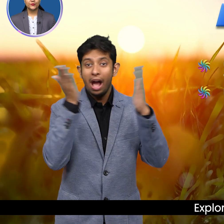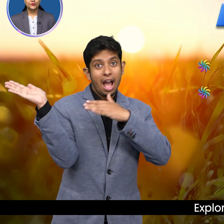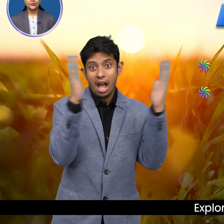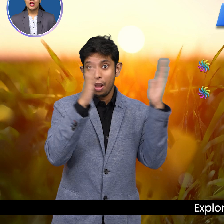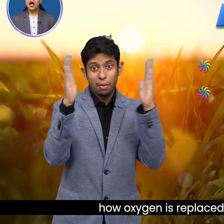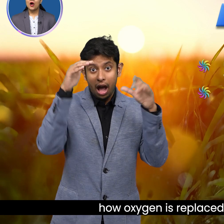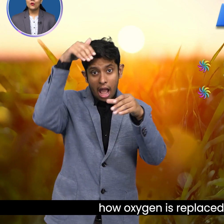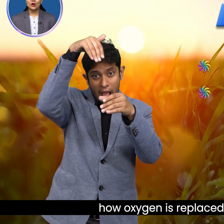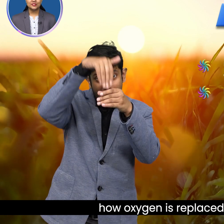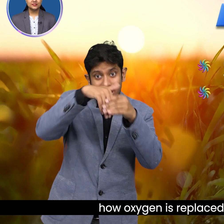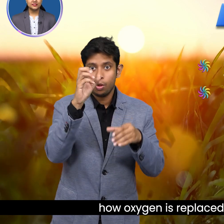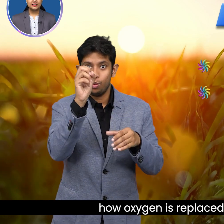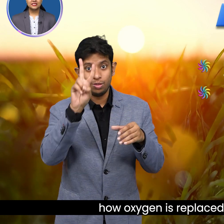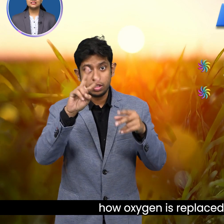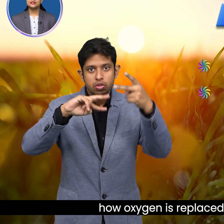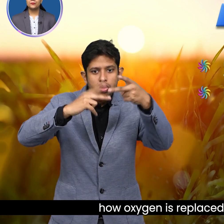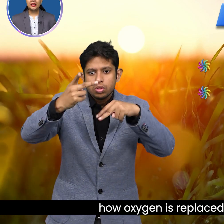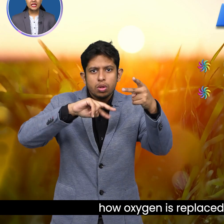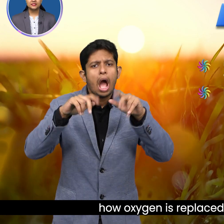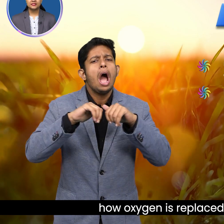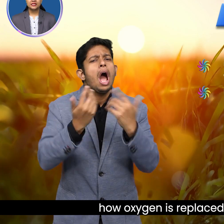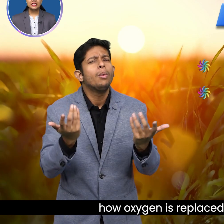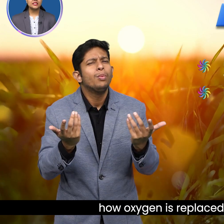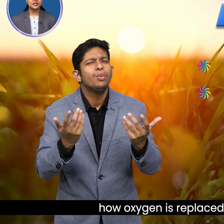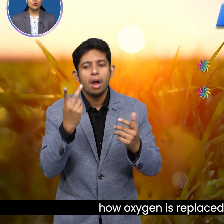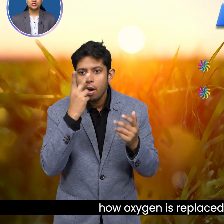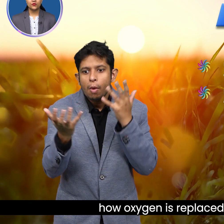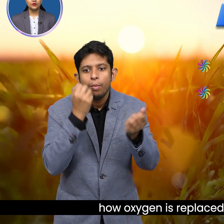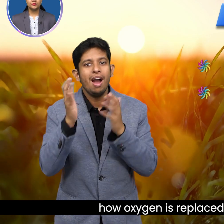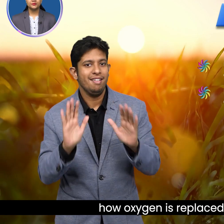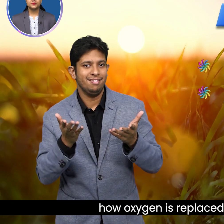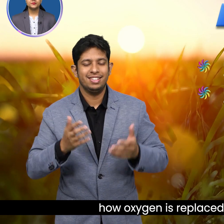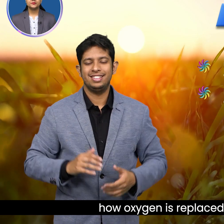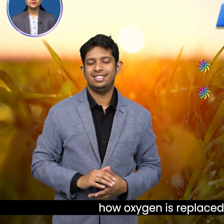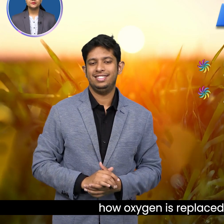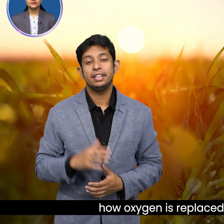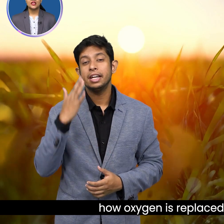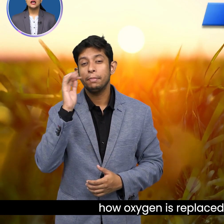Explore how oxygen is replaced in the atmosphere.